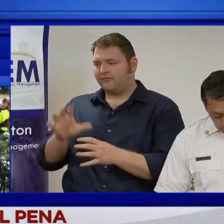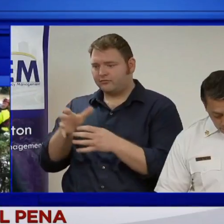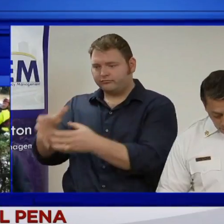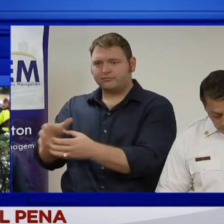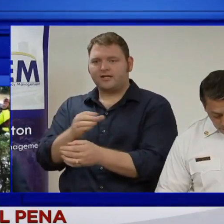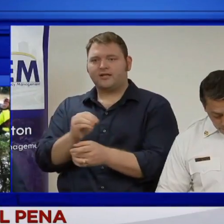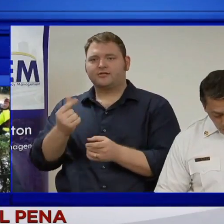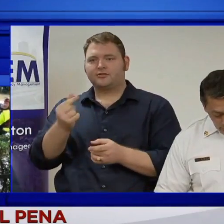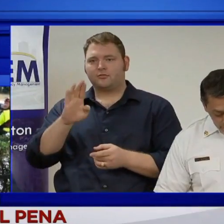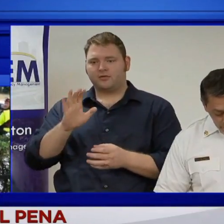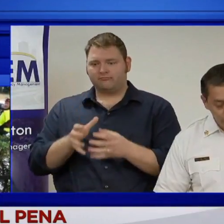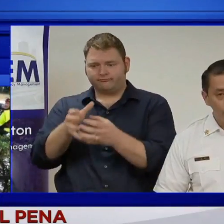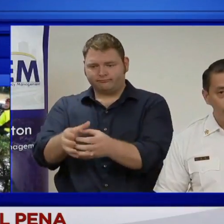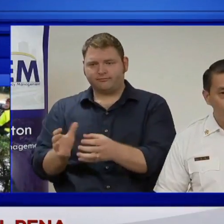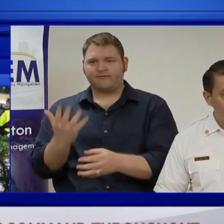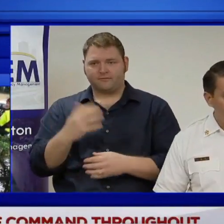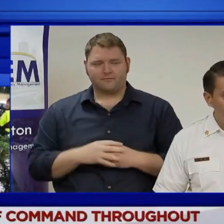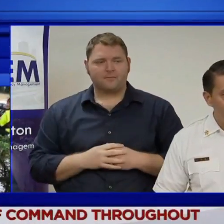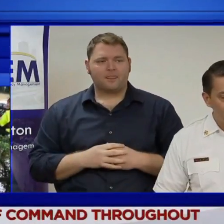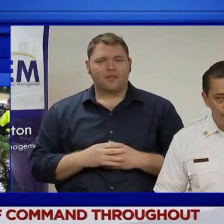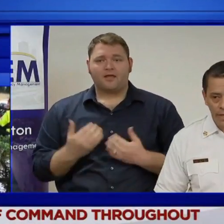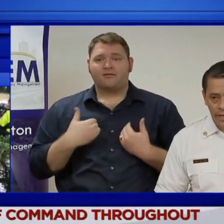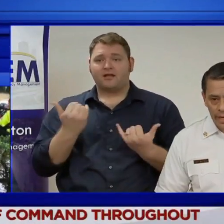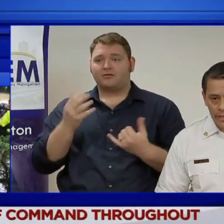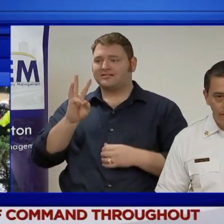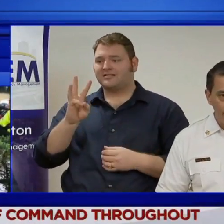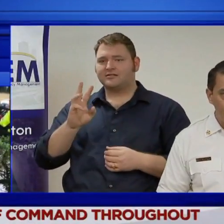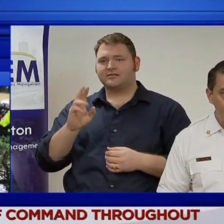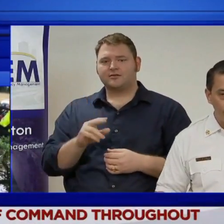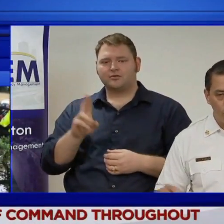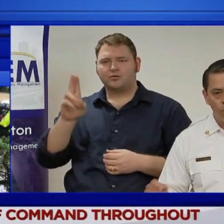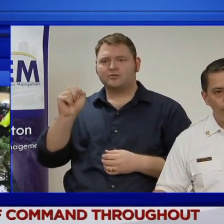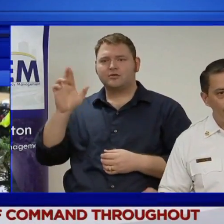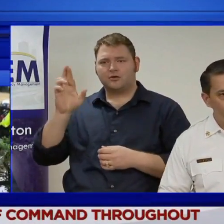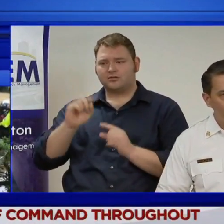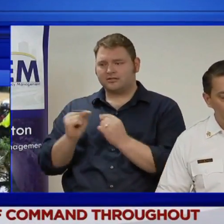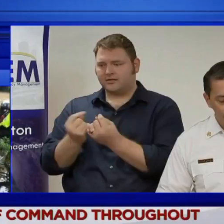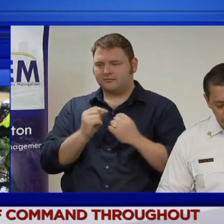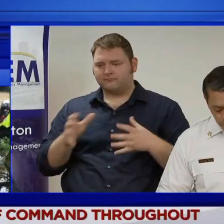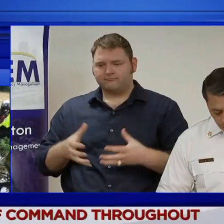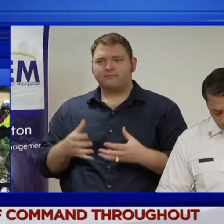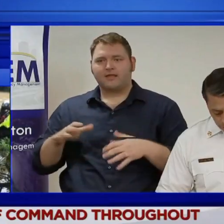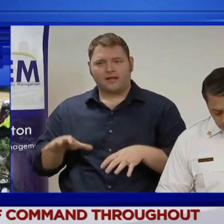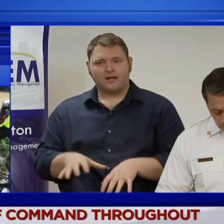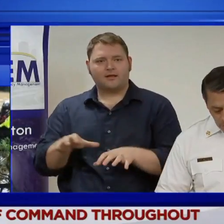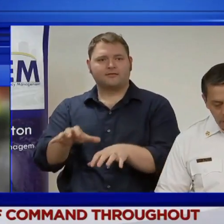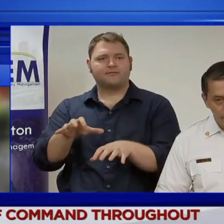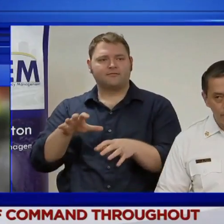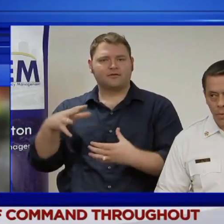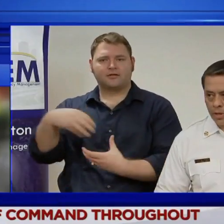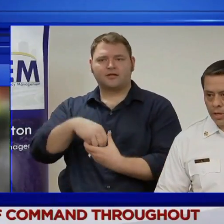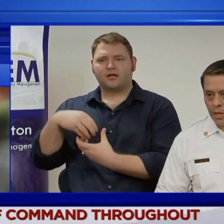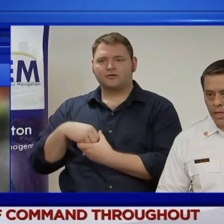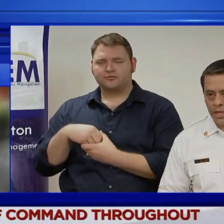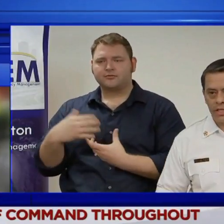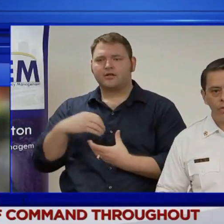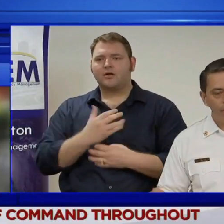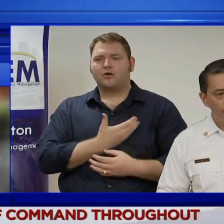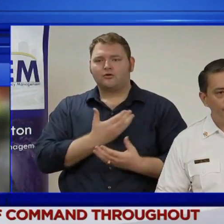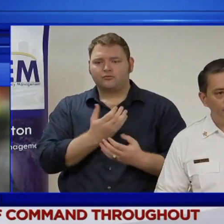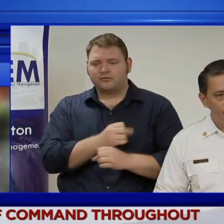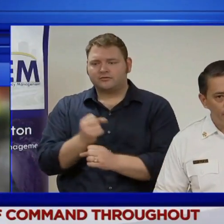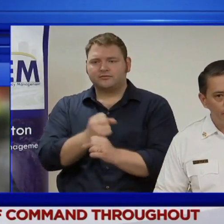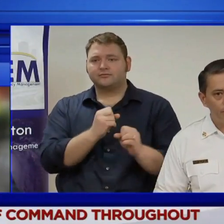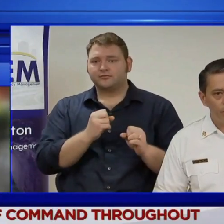At this time, we have 6 USAR teams actively engaged and incorporated into our rescue resources, and with an